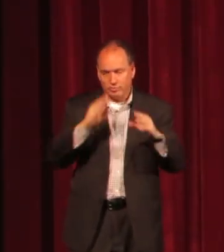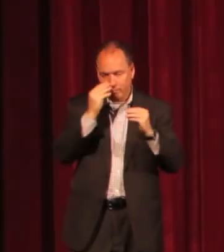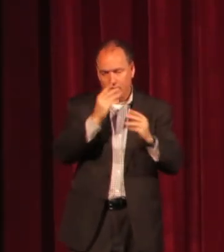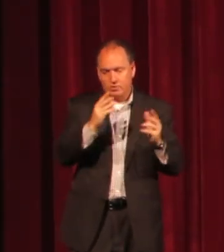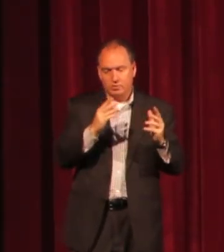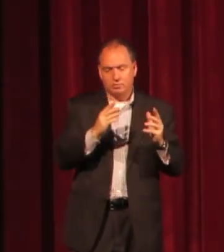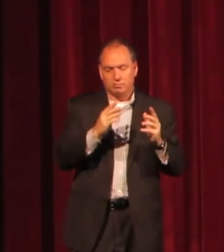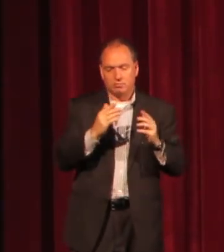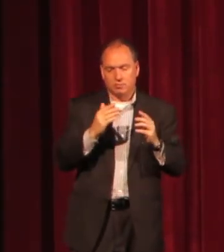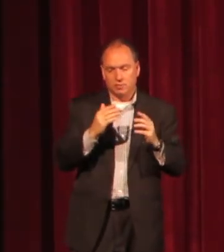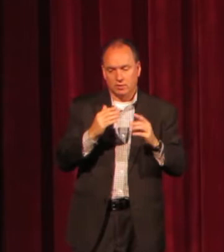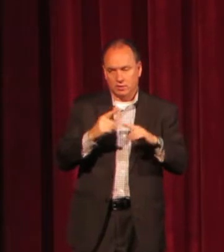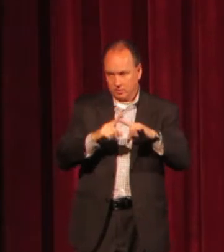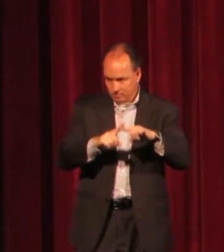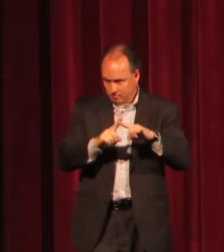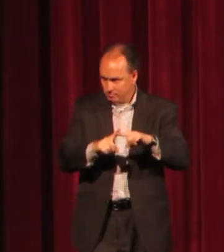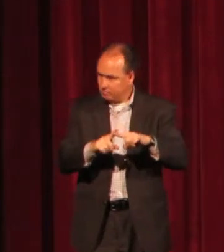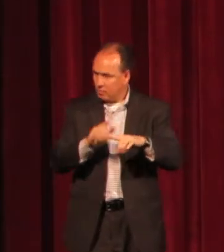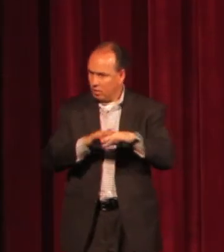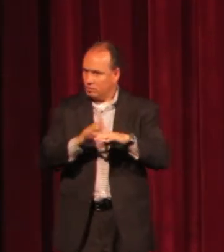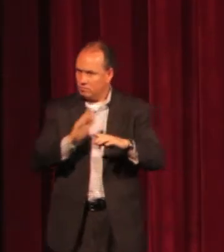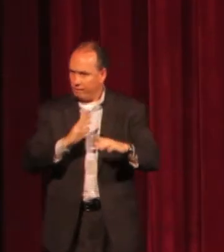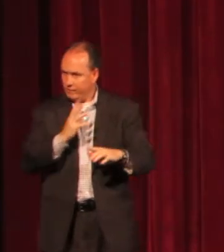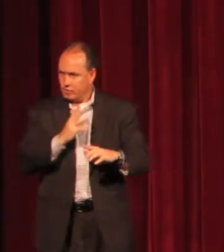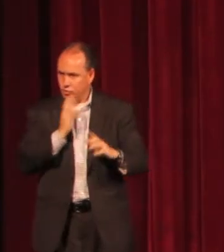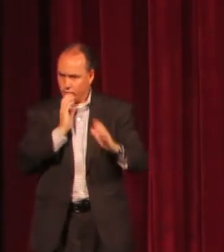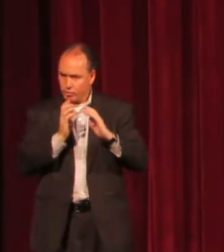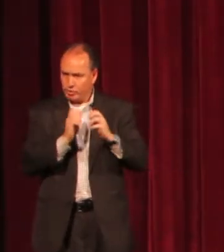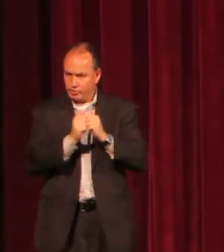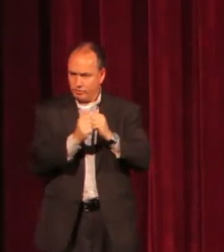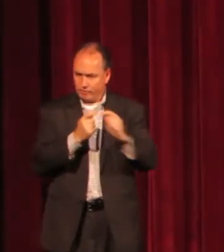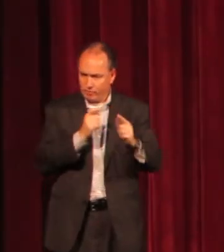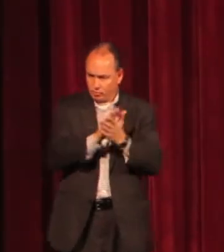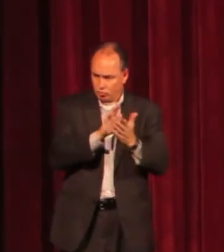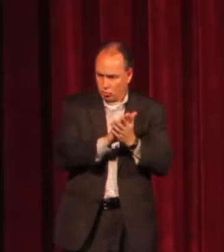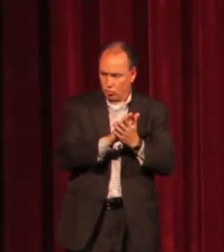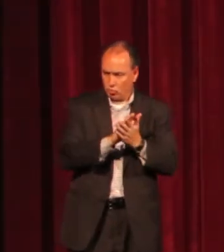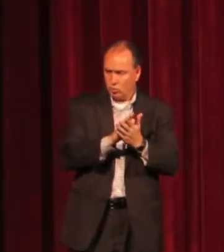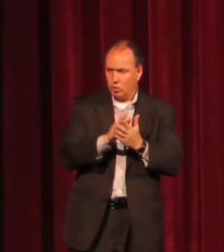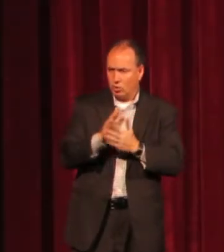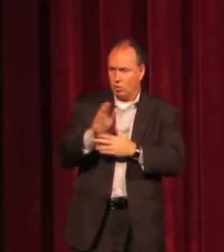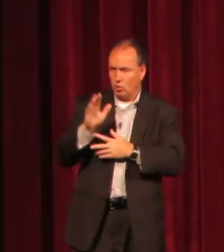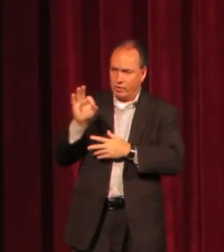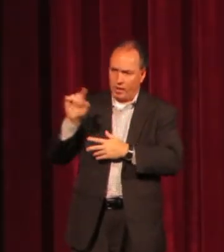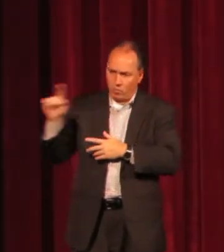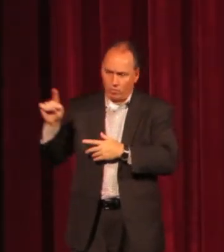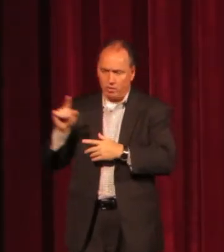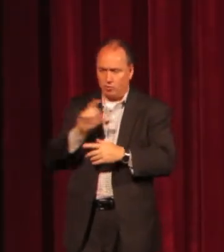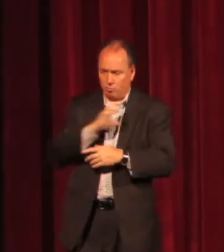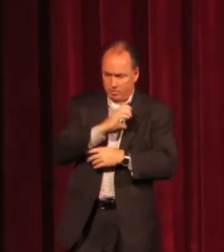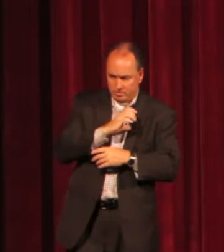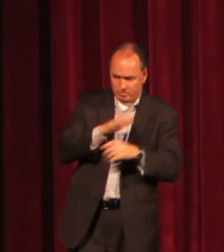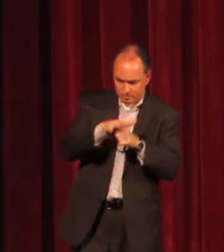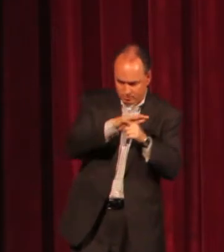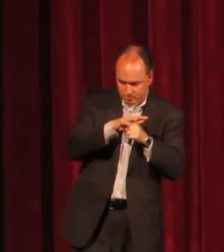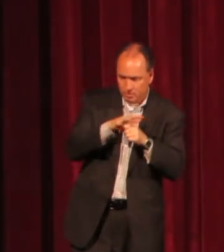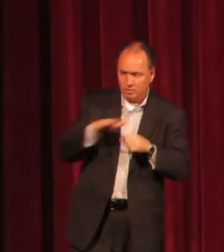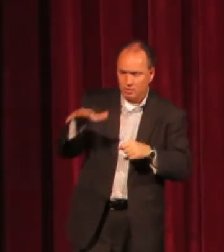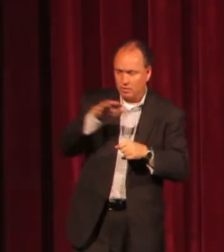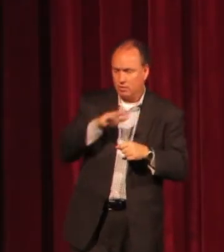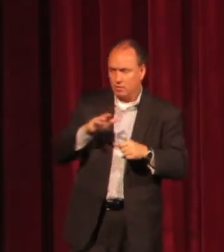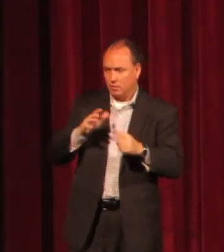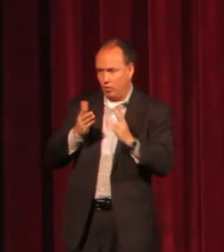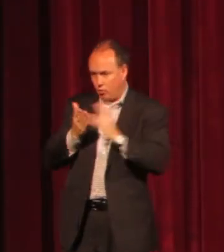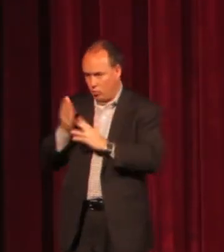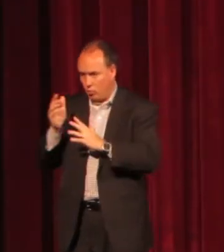Do rely on official communication from the school or public safety officials. That would be the information that would come through